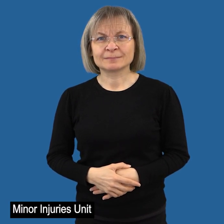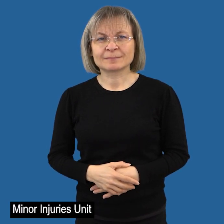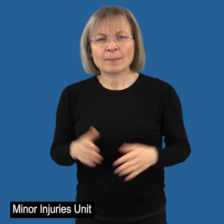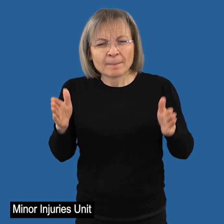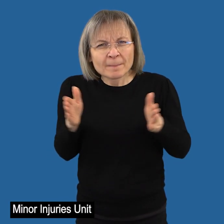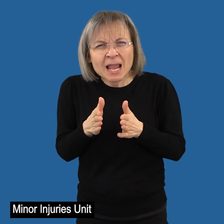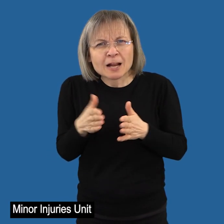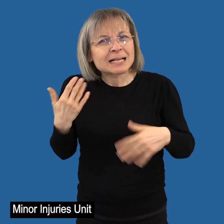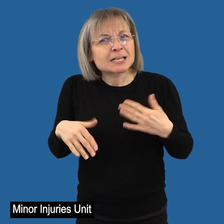Minor injuries unit.